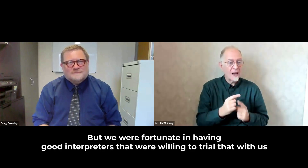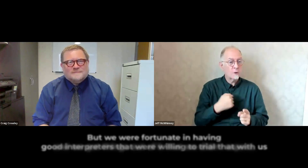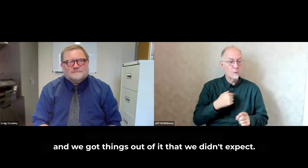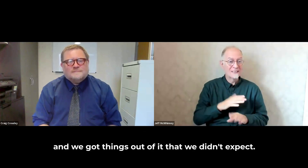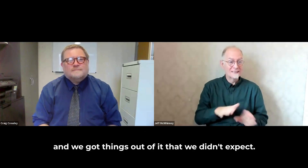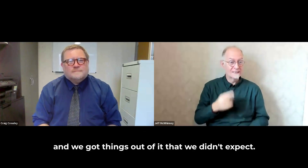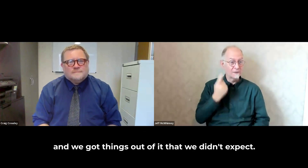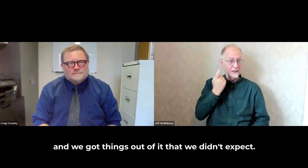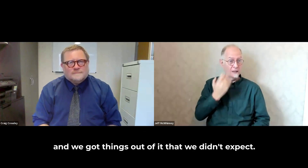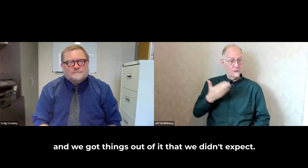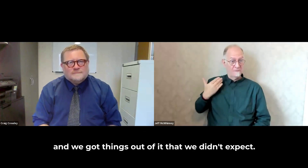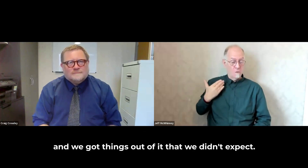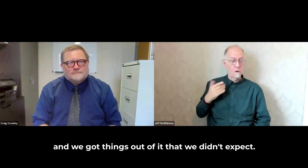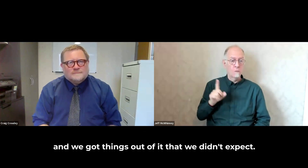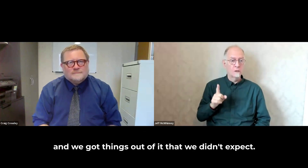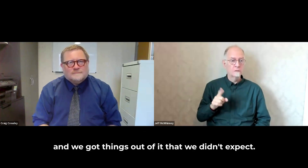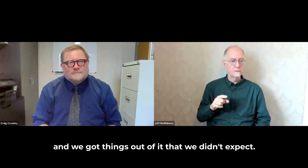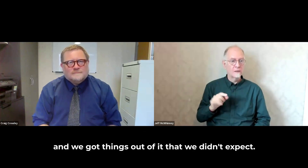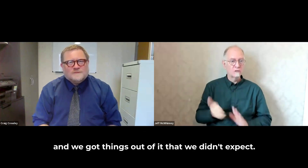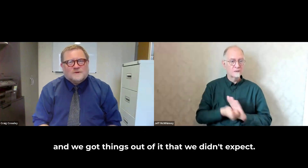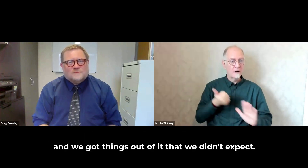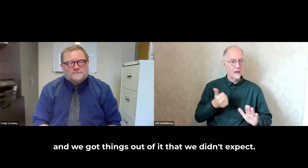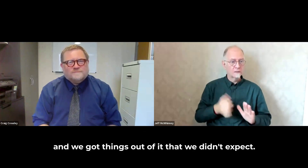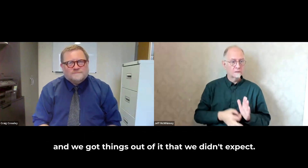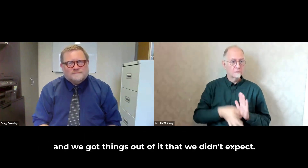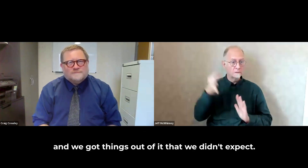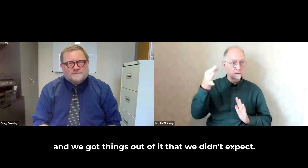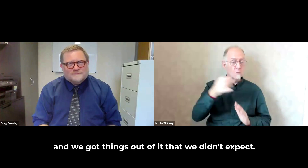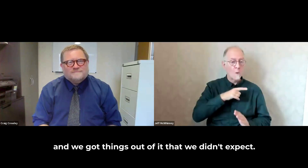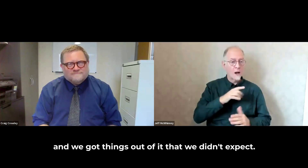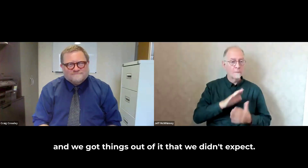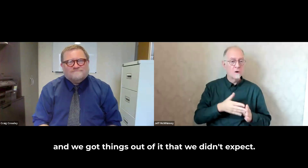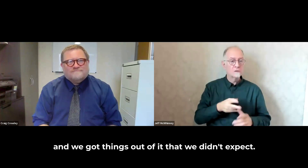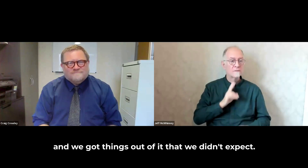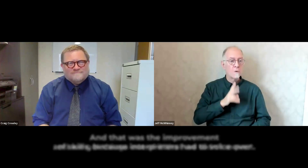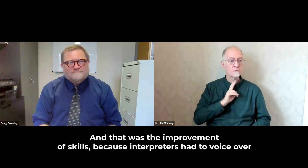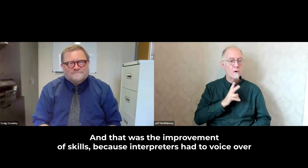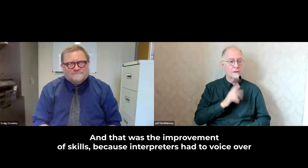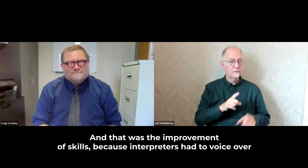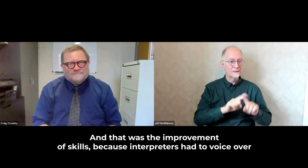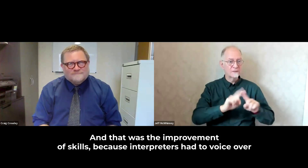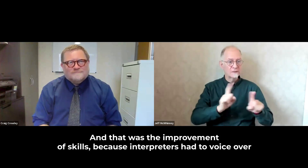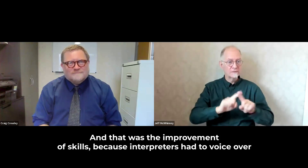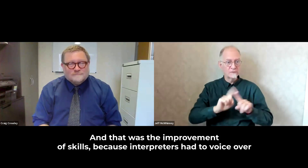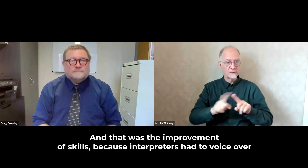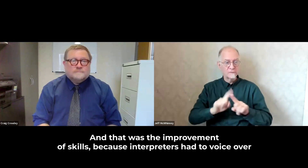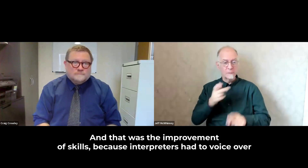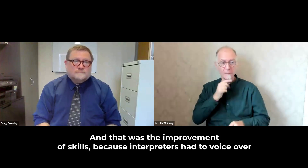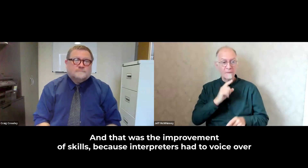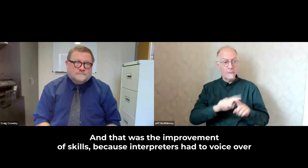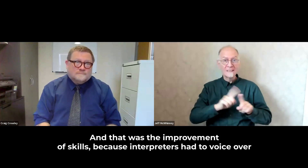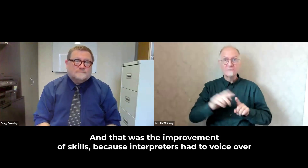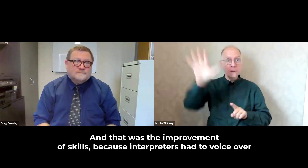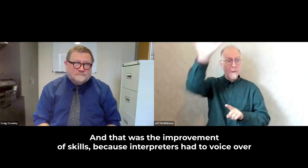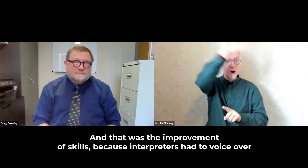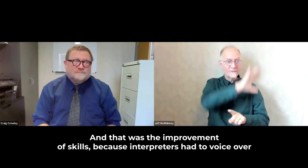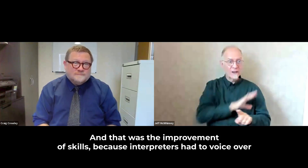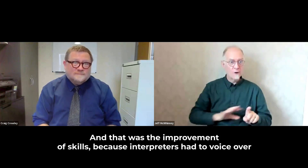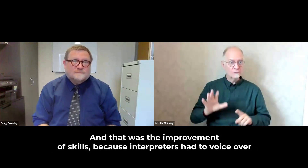us. And out of it, we got things out of it that we didn't expect. And that was the improvement of skills, because